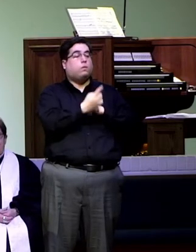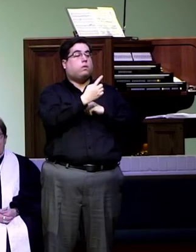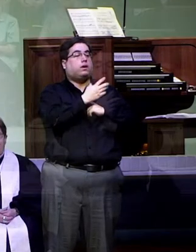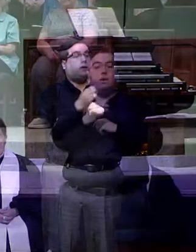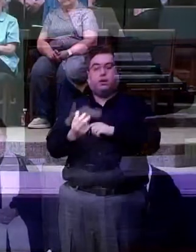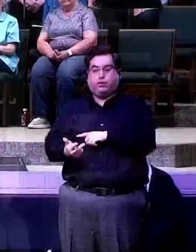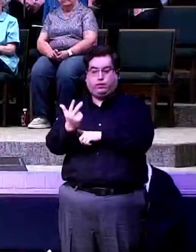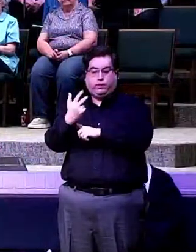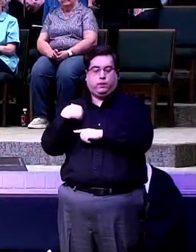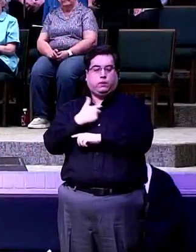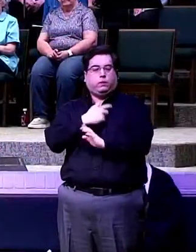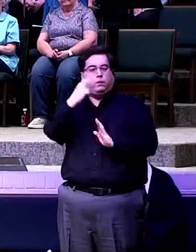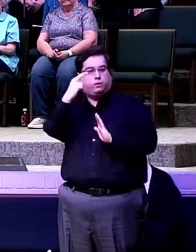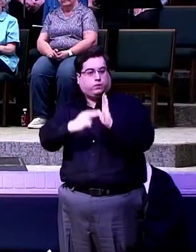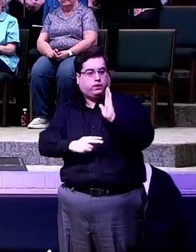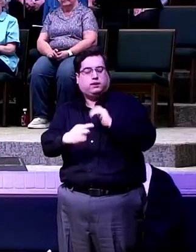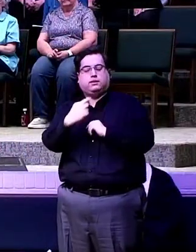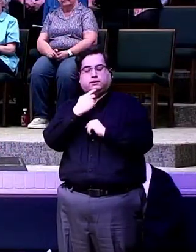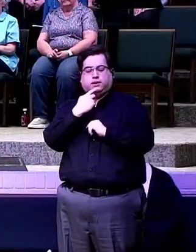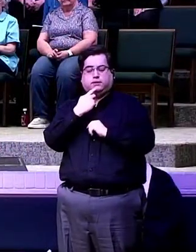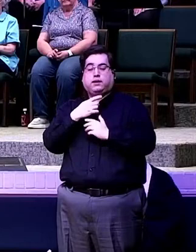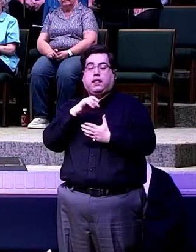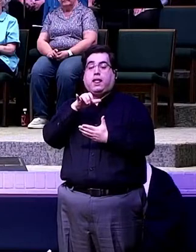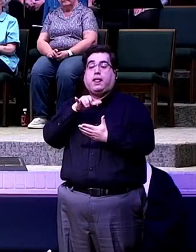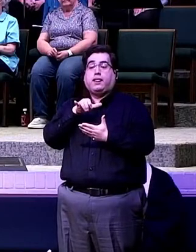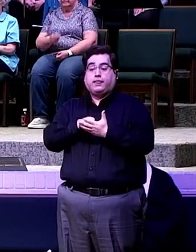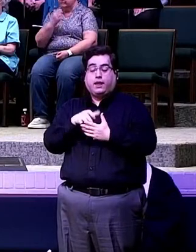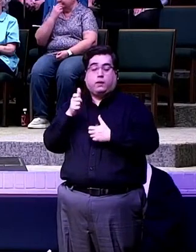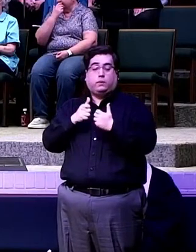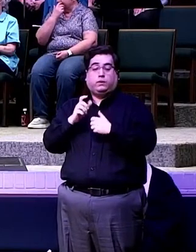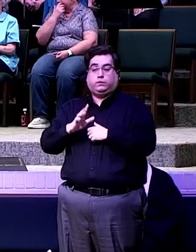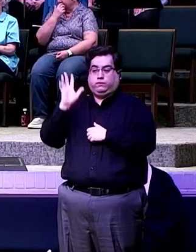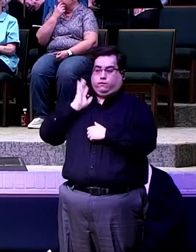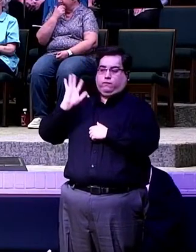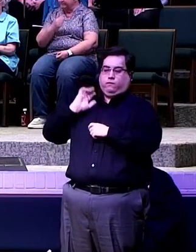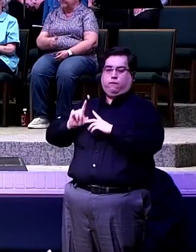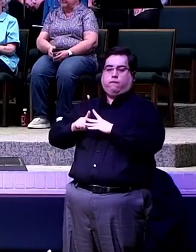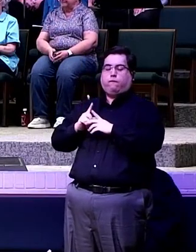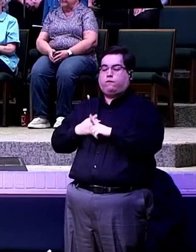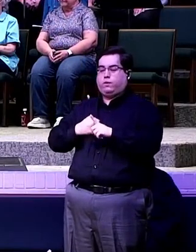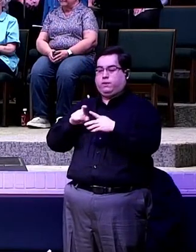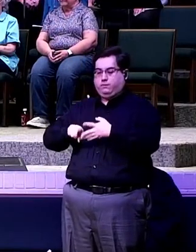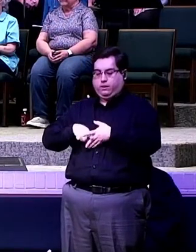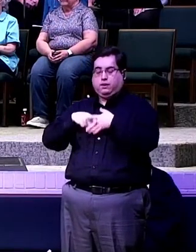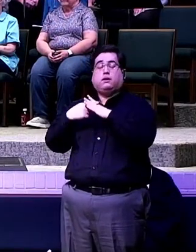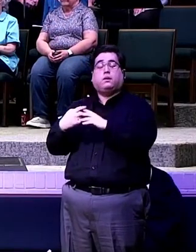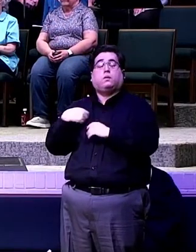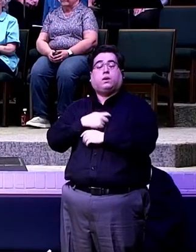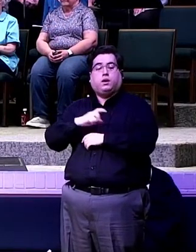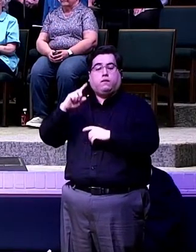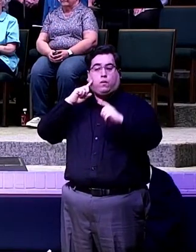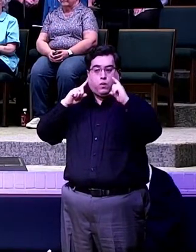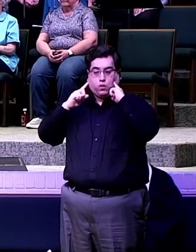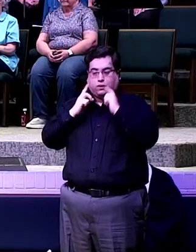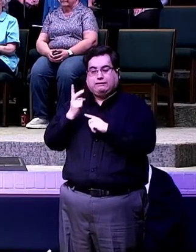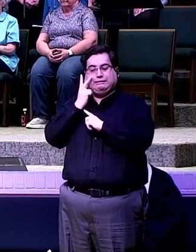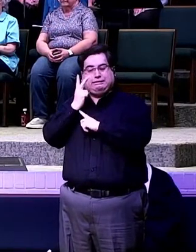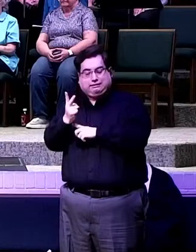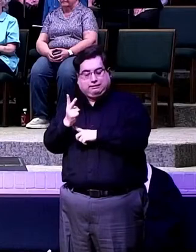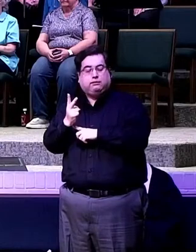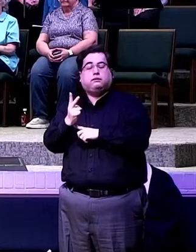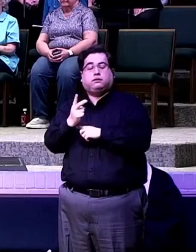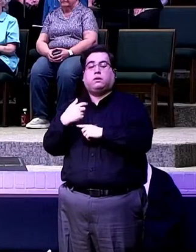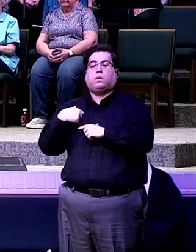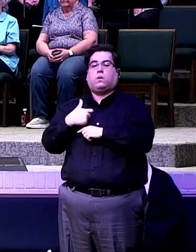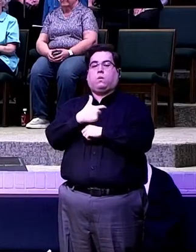1 and 3, we read, and it says, "That which was from the beginning, which we have heard and seen with our eyes, and